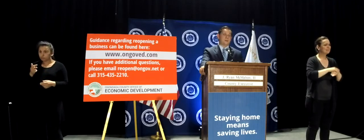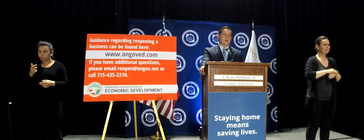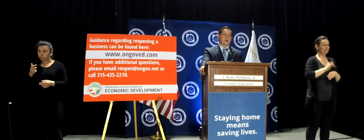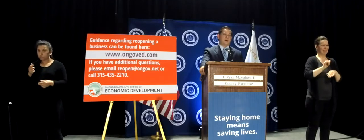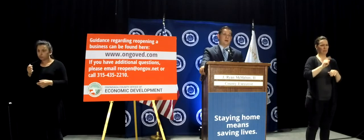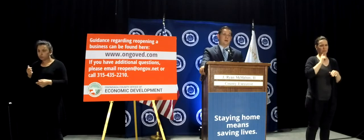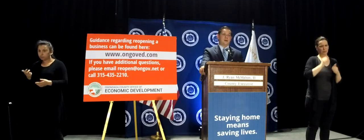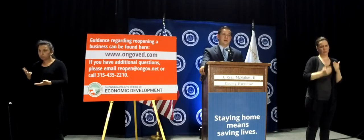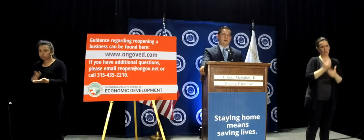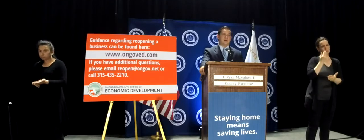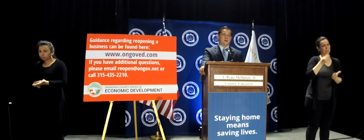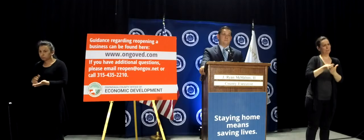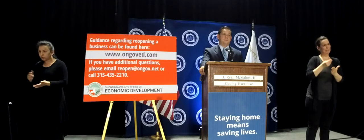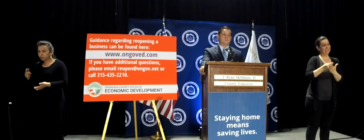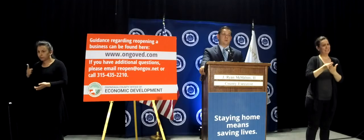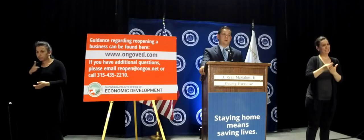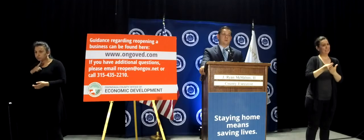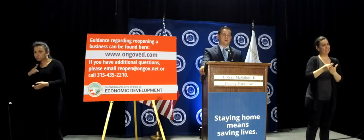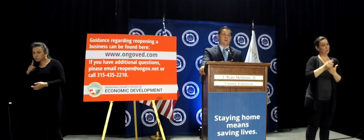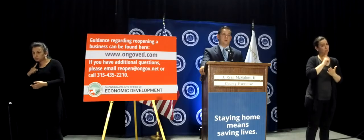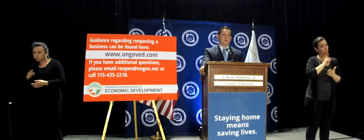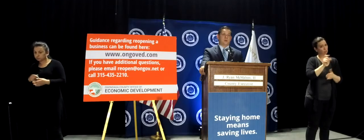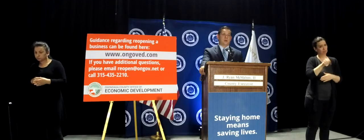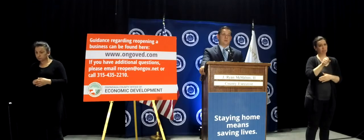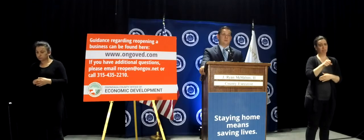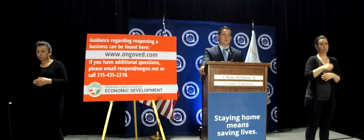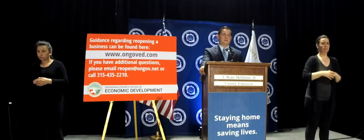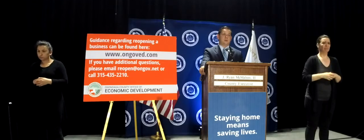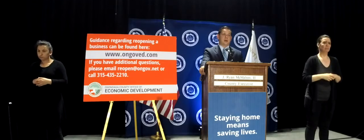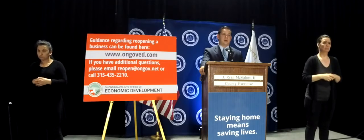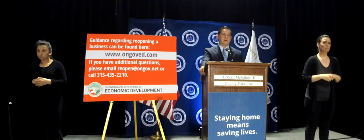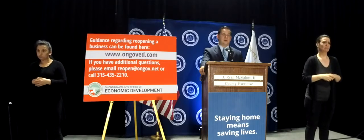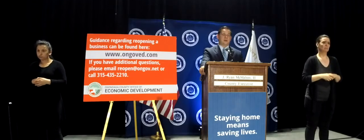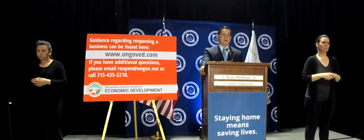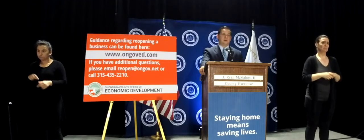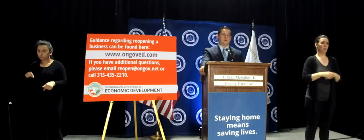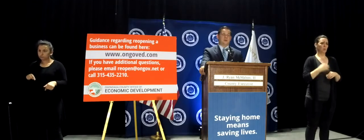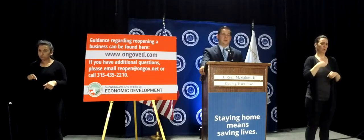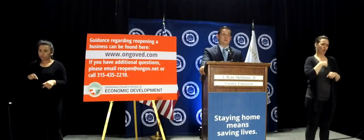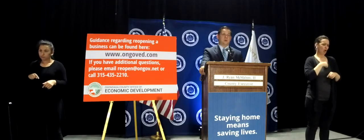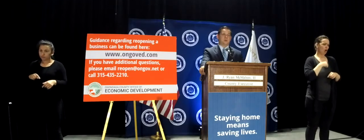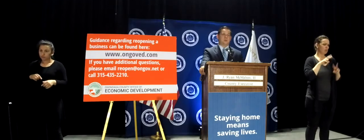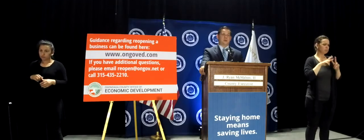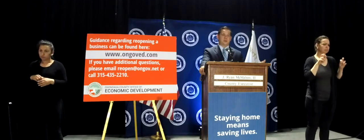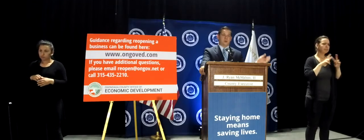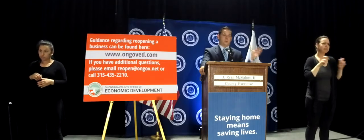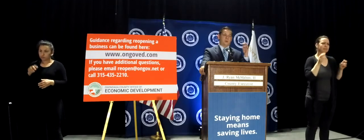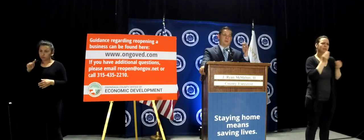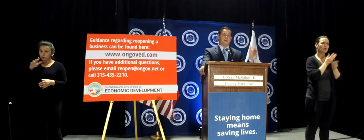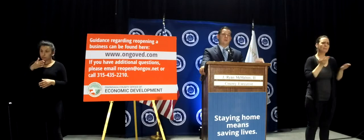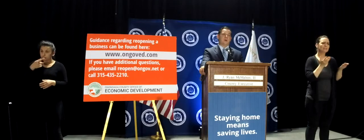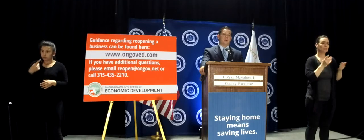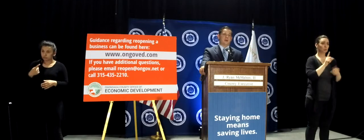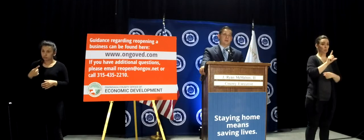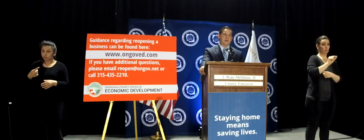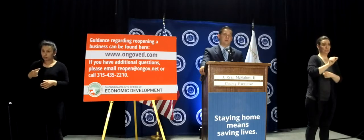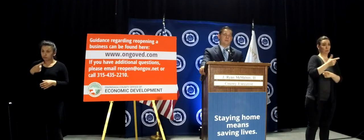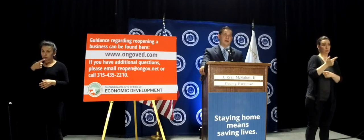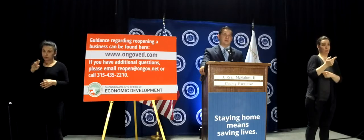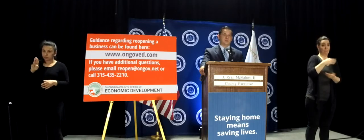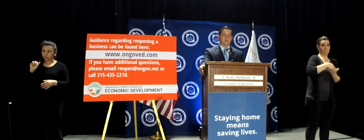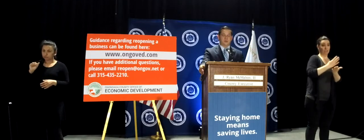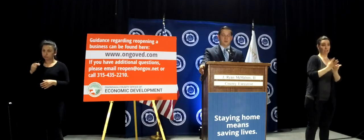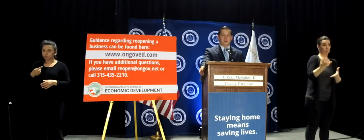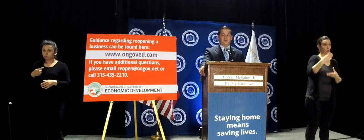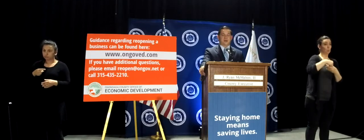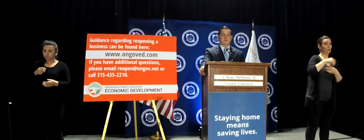money, and certainly we'll look at the 2021 budget, incorporating that new money in, and that will